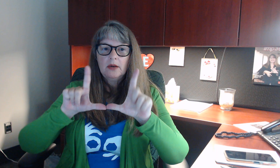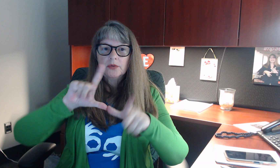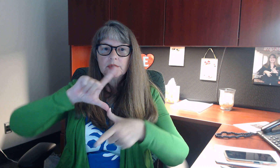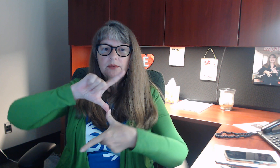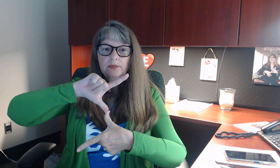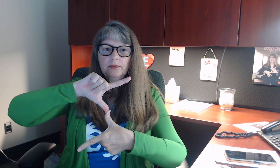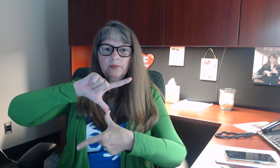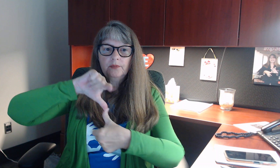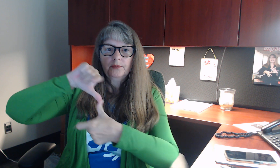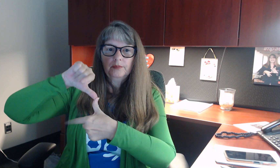L's.